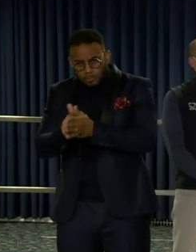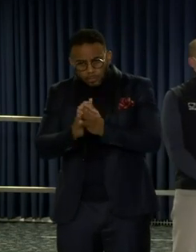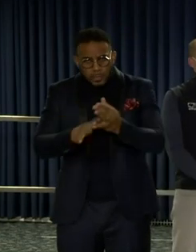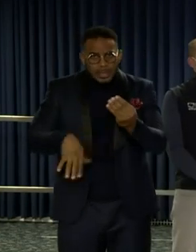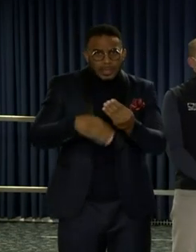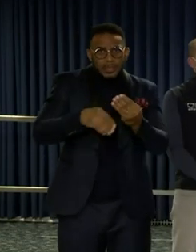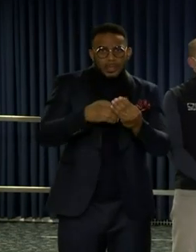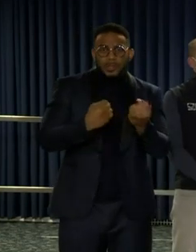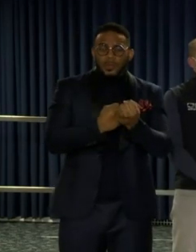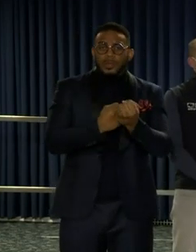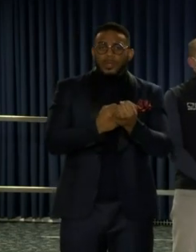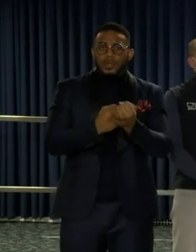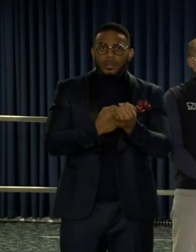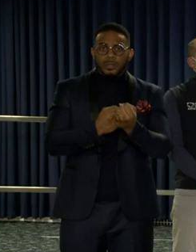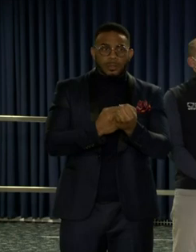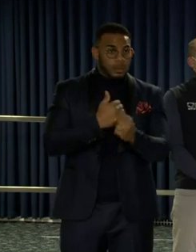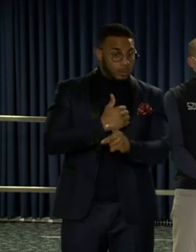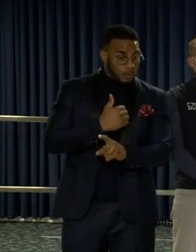there was,